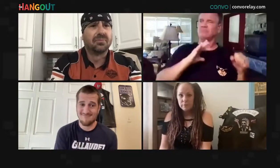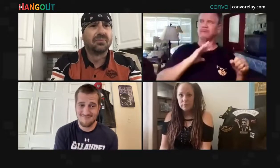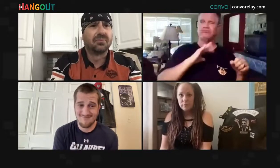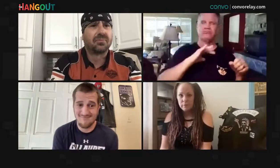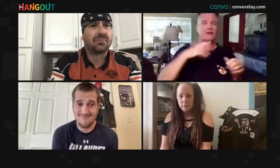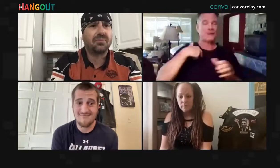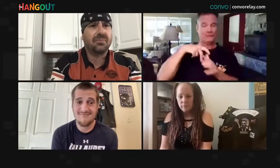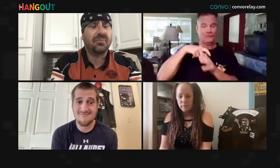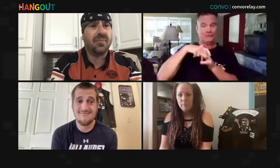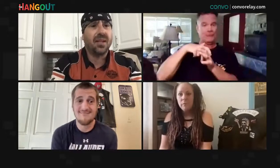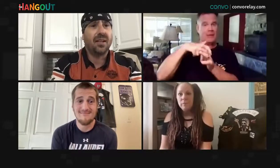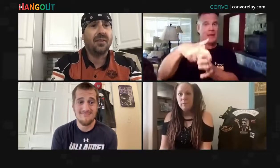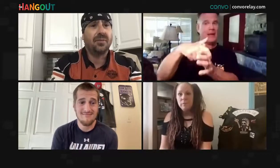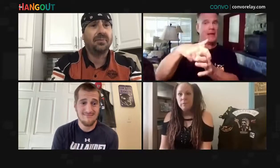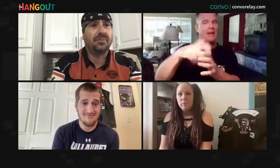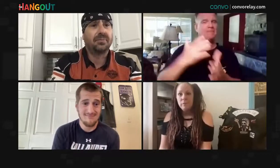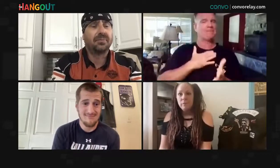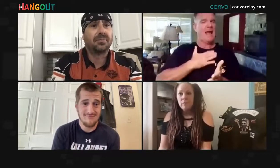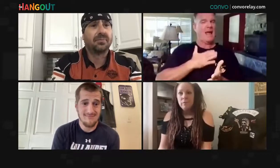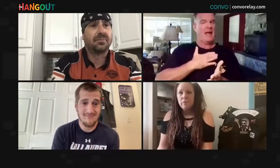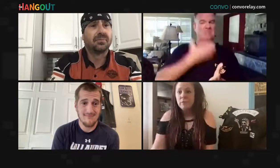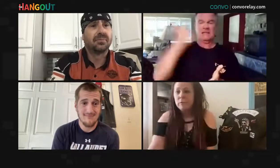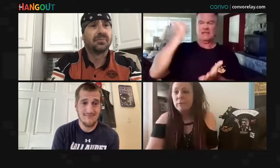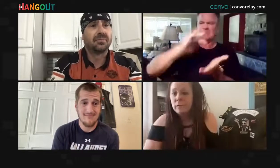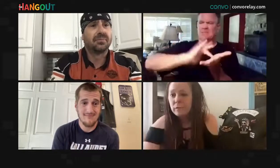And this is Sean here. The bikes that